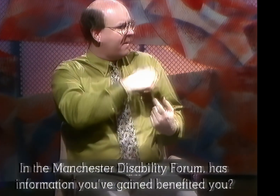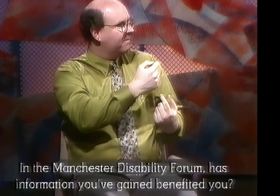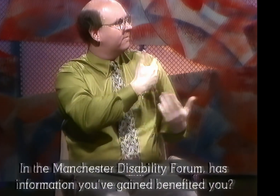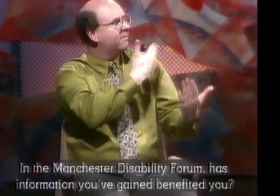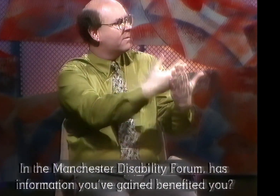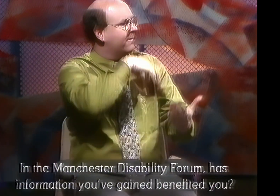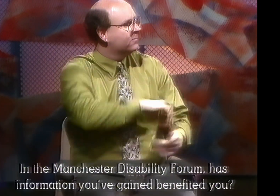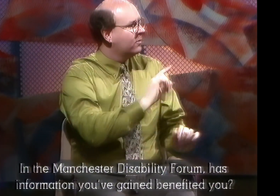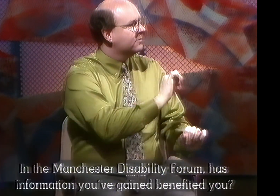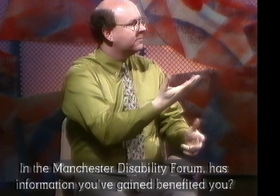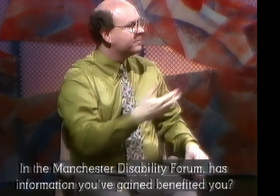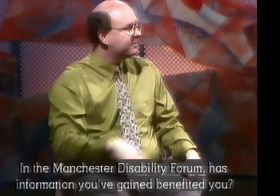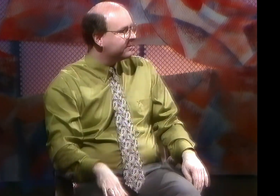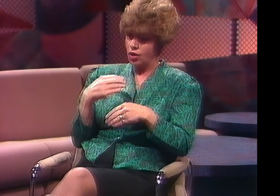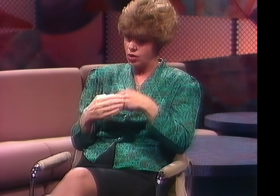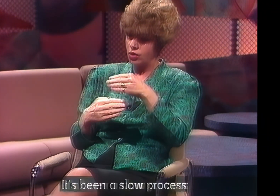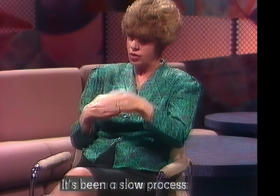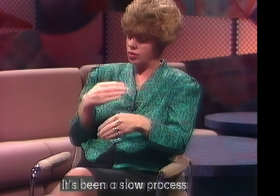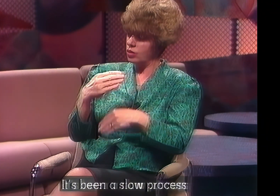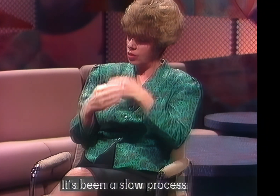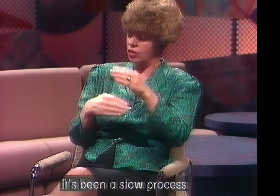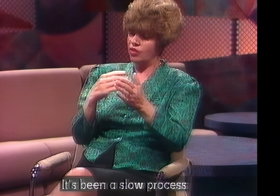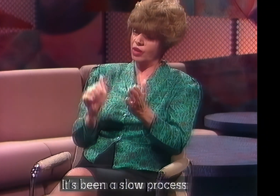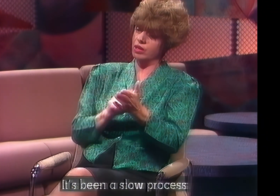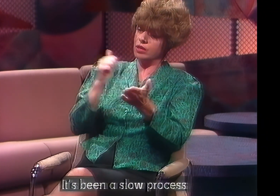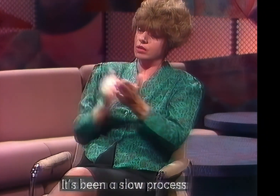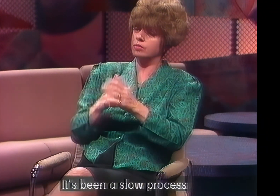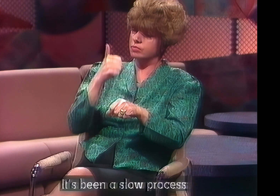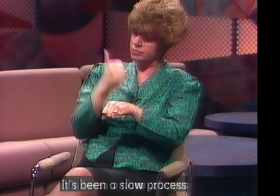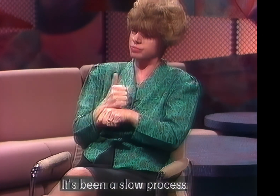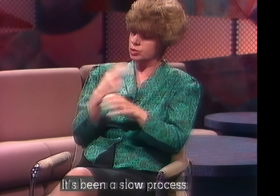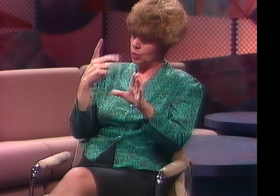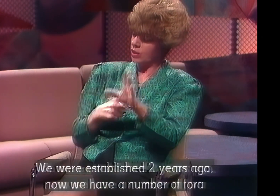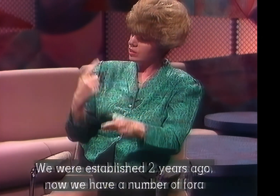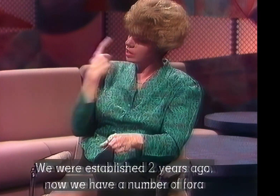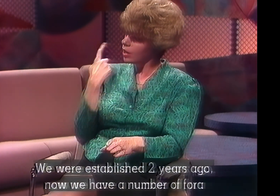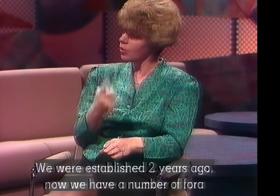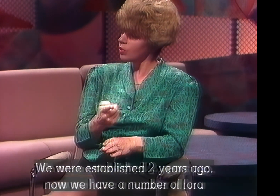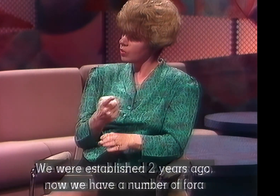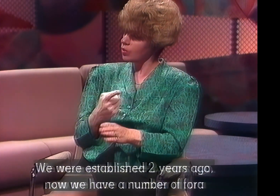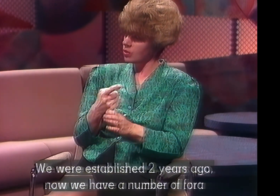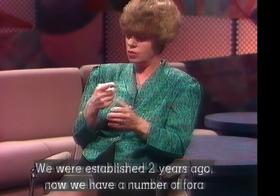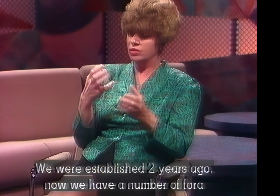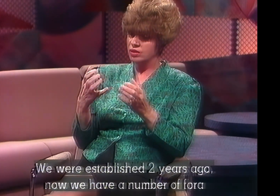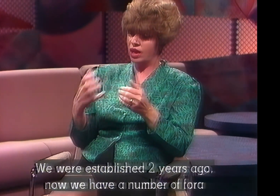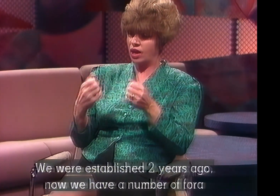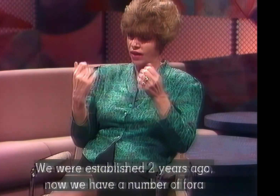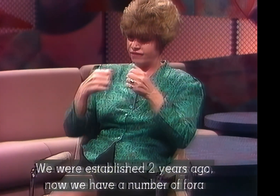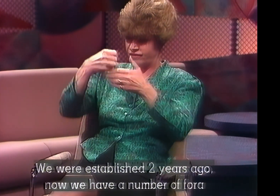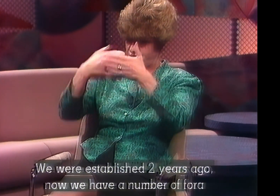information you have gained been of benefit to you? Well, it's been a slow process, but we were established 2 years ago. Now